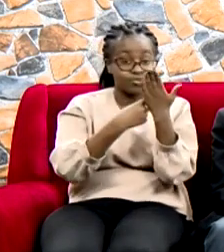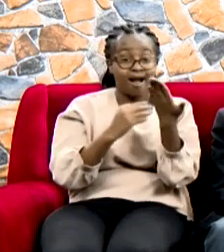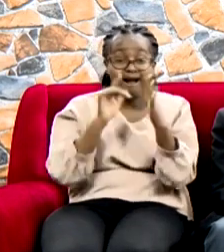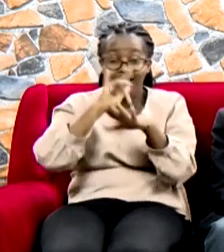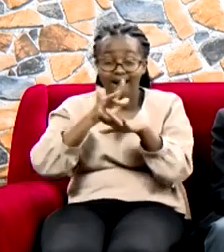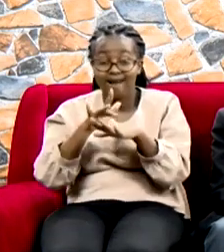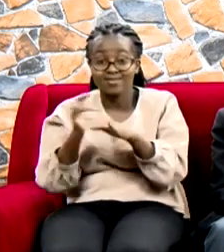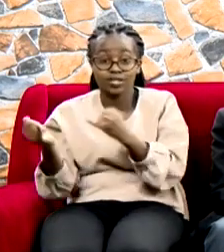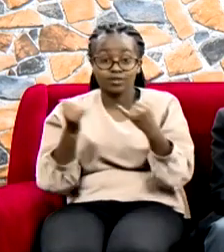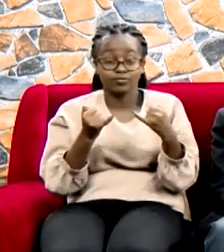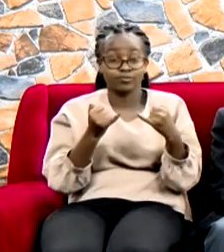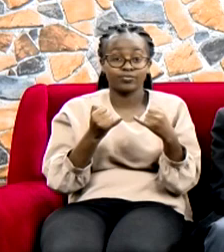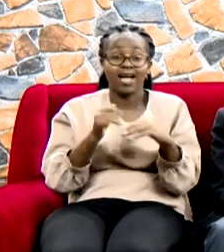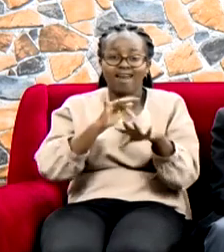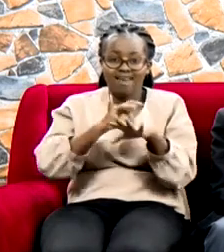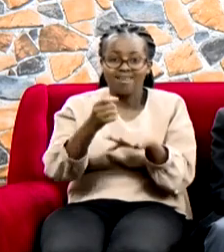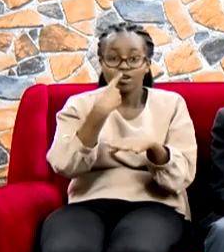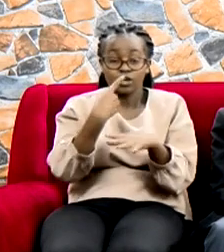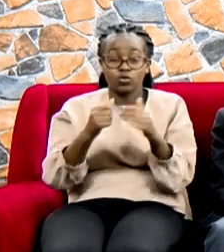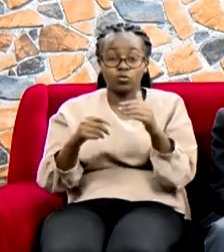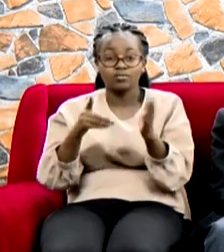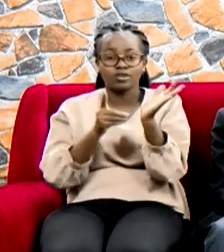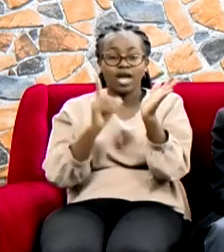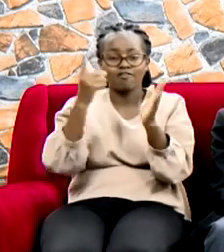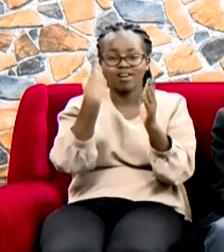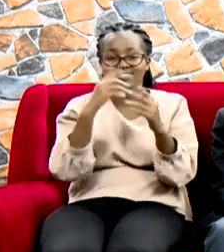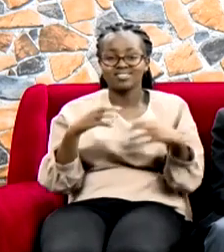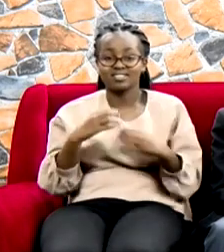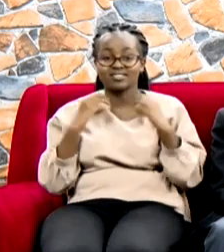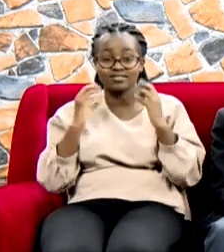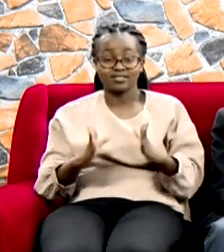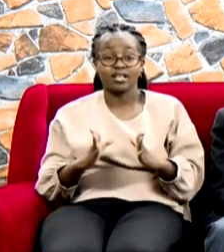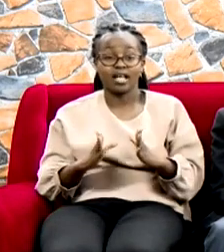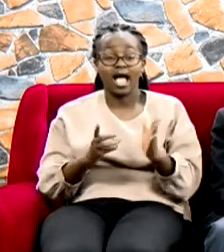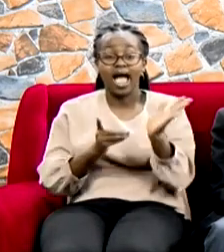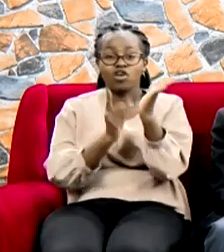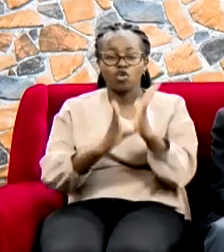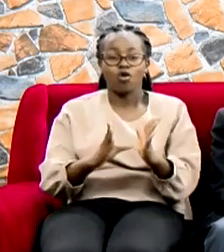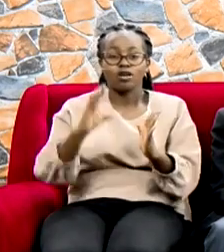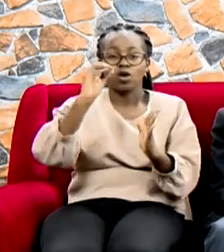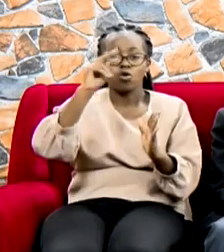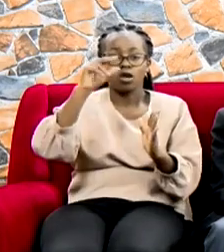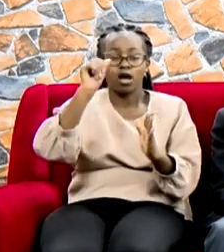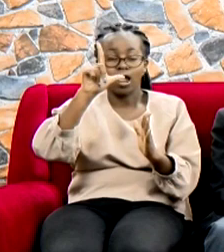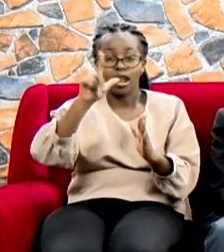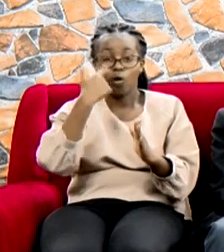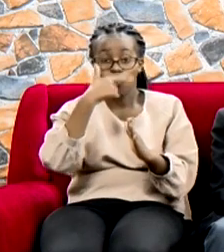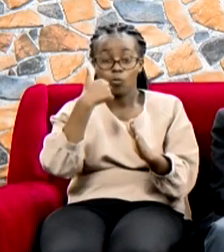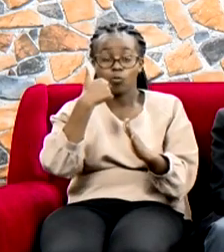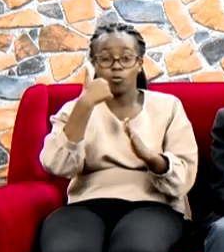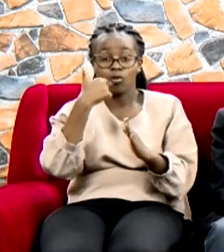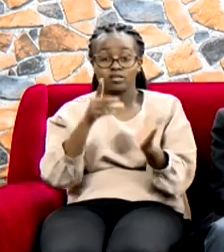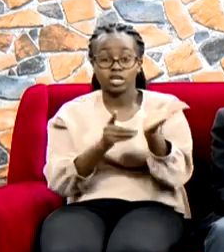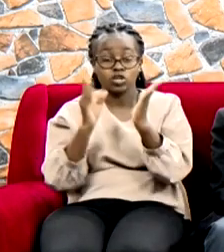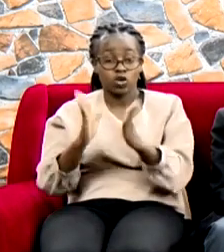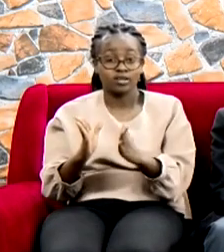early intervention and early diagnosis. With me is our first guest on Neuro Digest, Mr. John Onala, who is a specialist in the